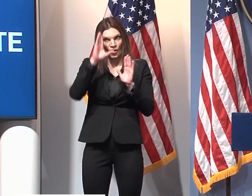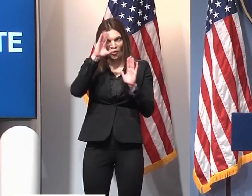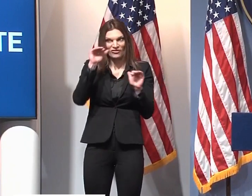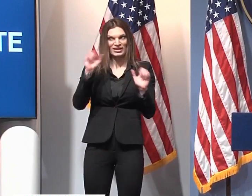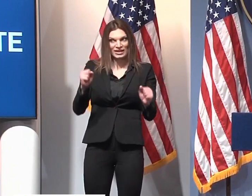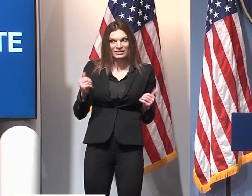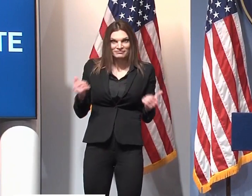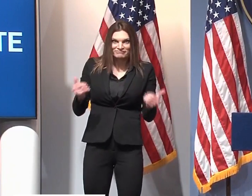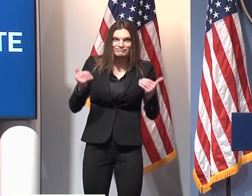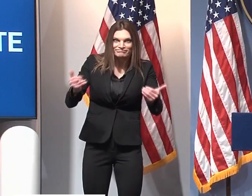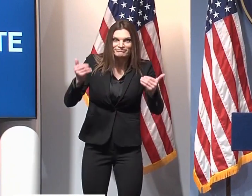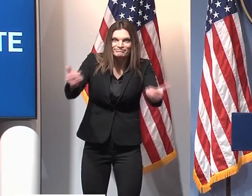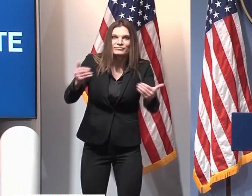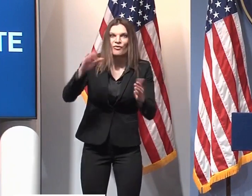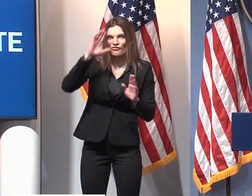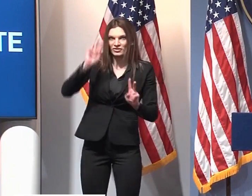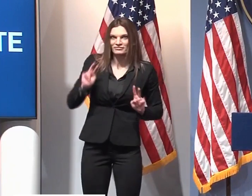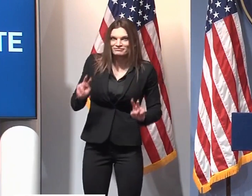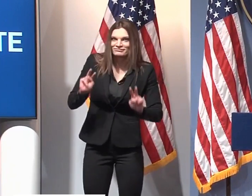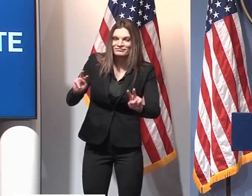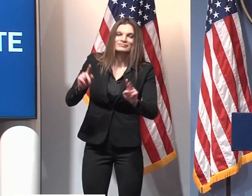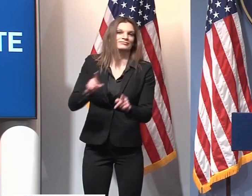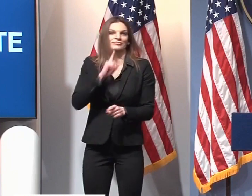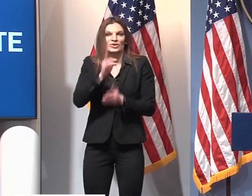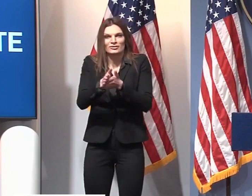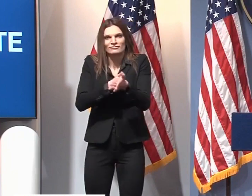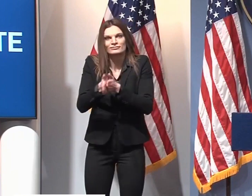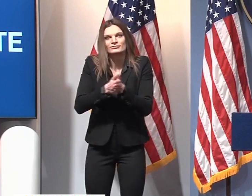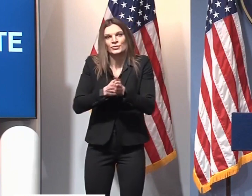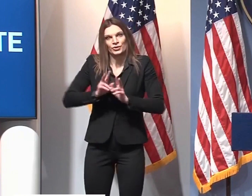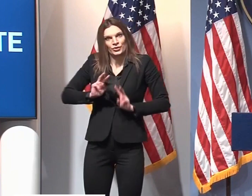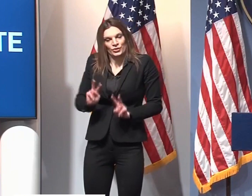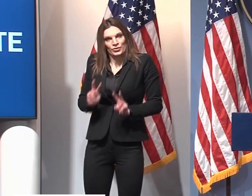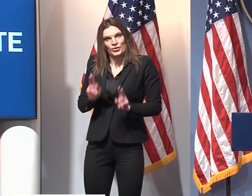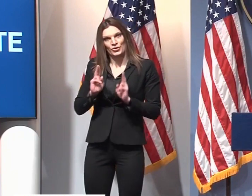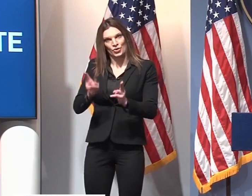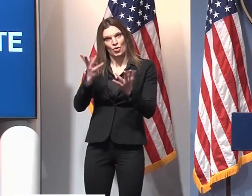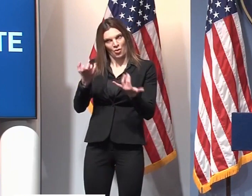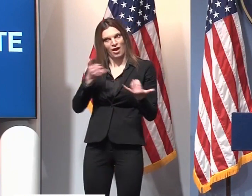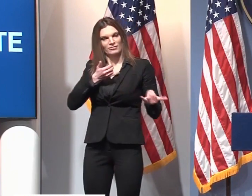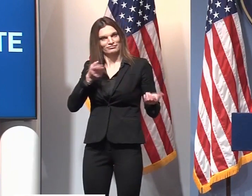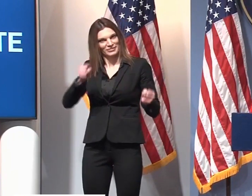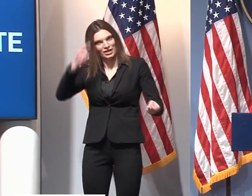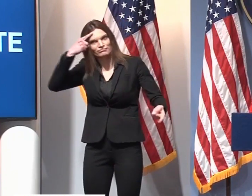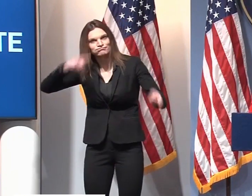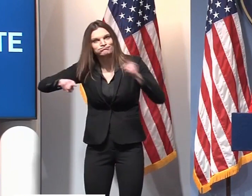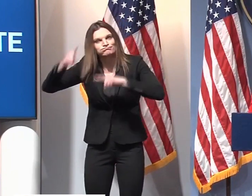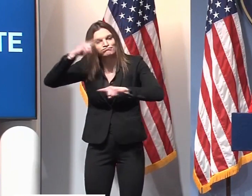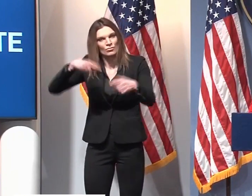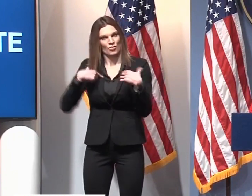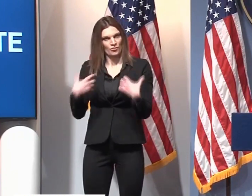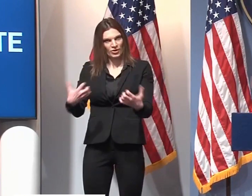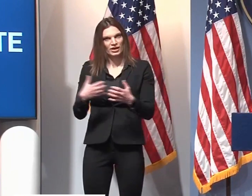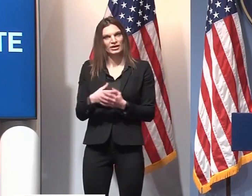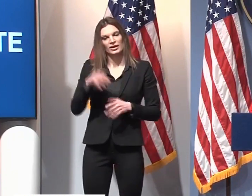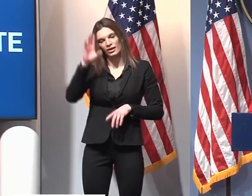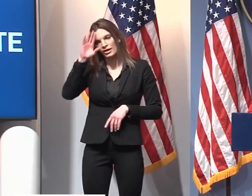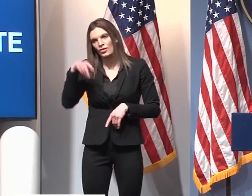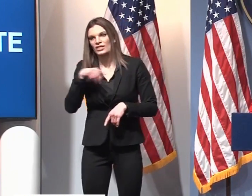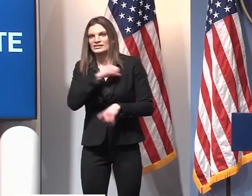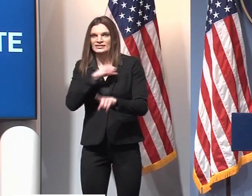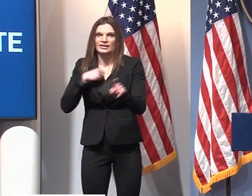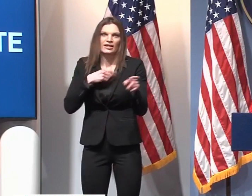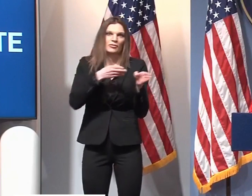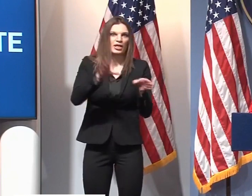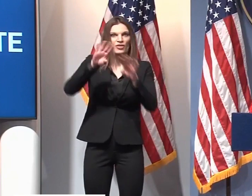start moving. We are eager to find some common ground here. I know that the Senate put out a plan, the House put out a